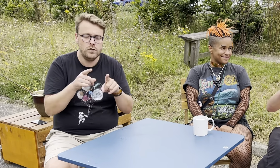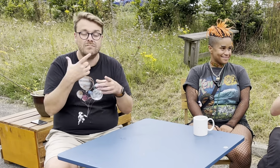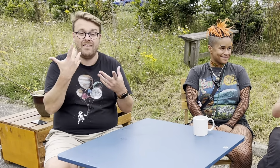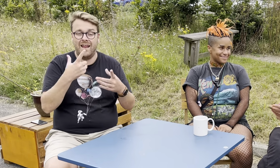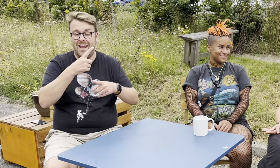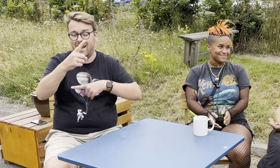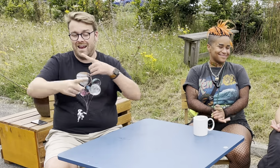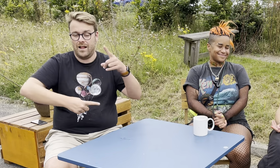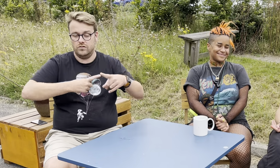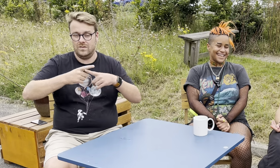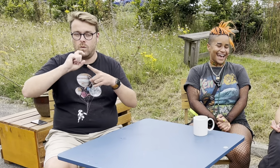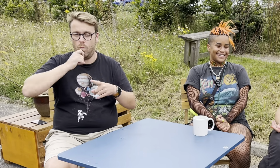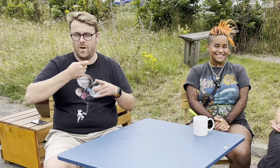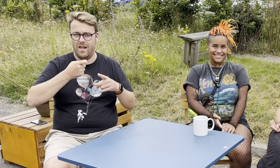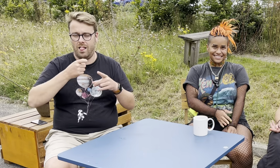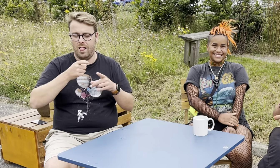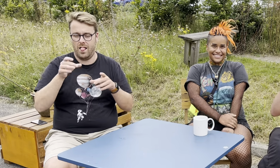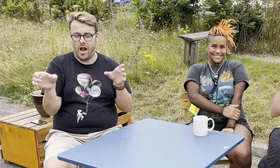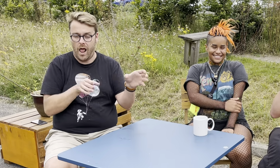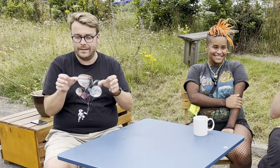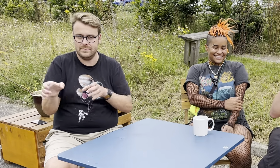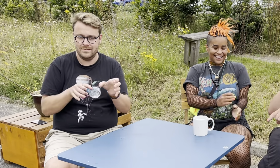It's very exciting. Watch this space.